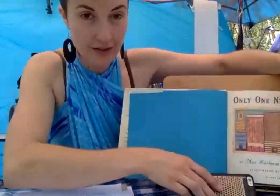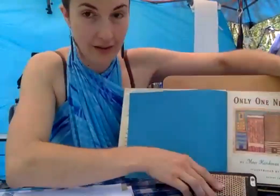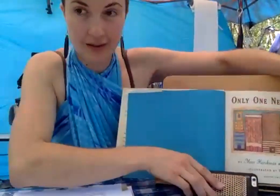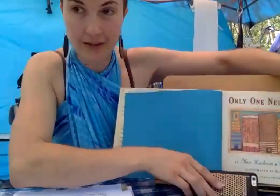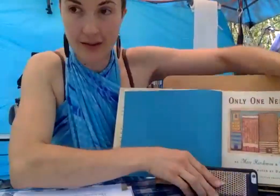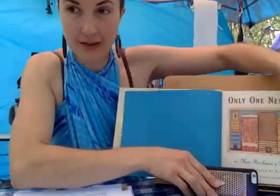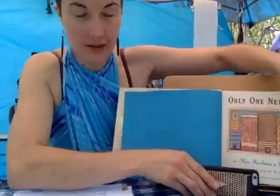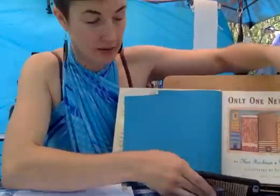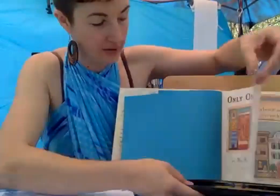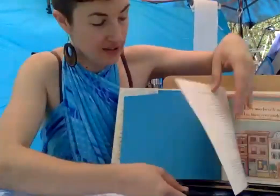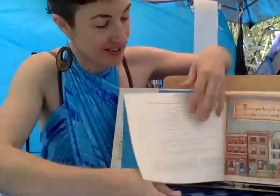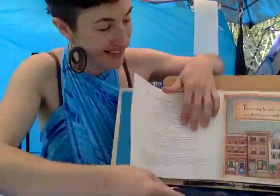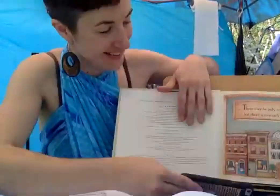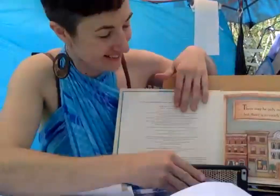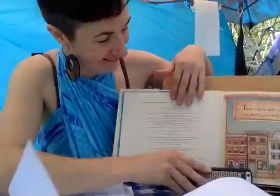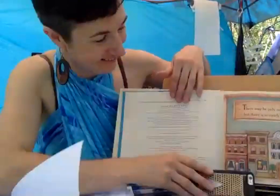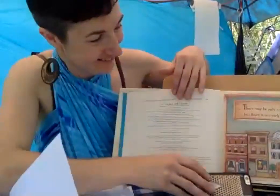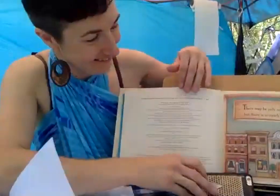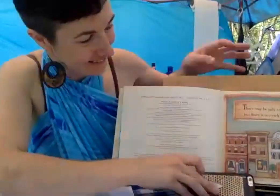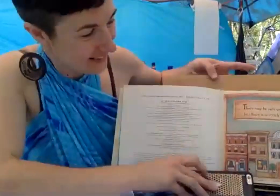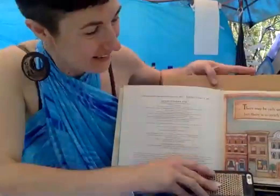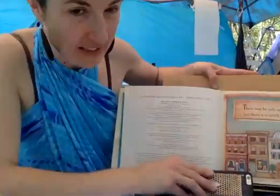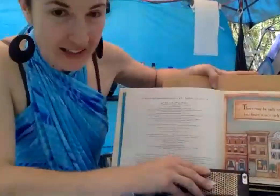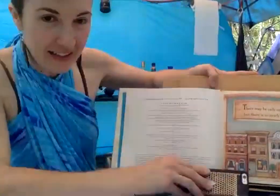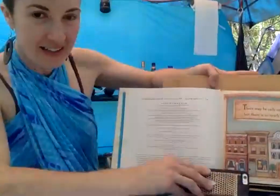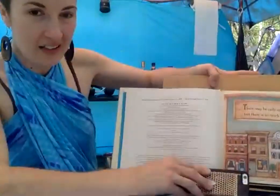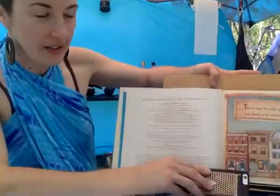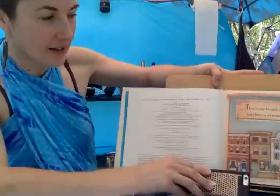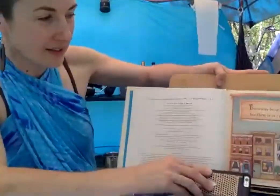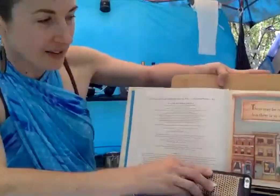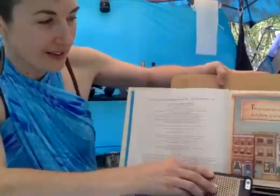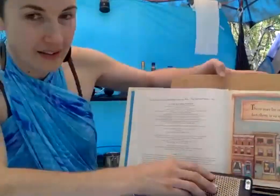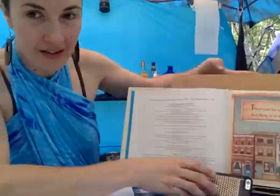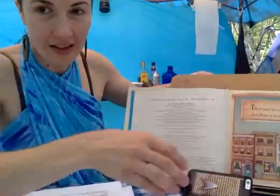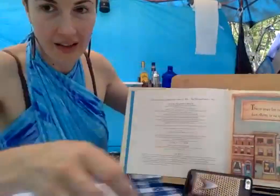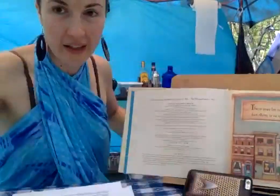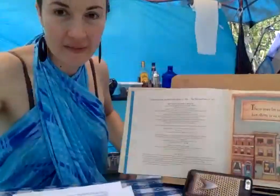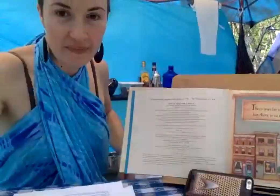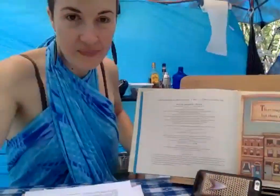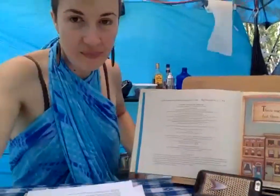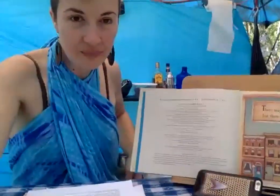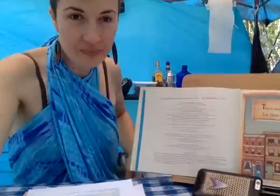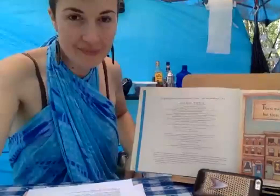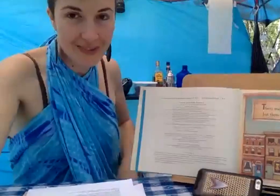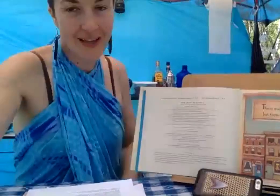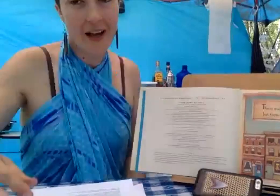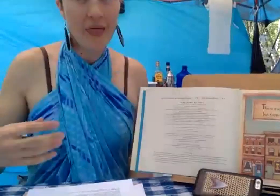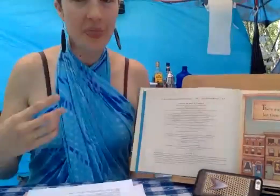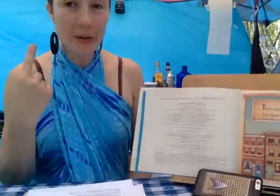glasses. No, you can come and sit here. No, sit here. All right. There may